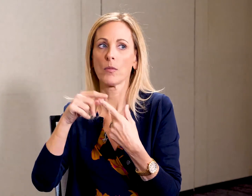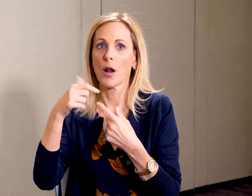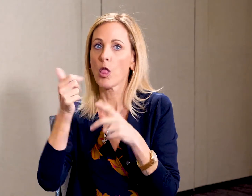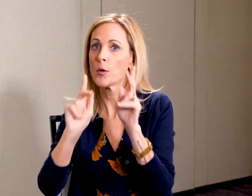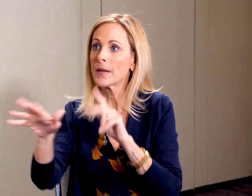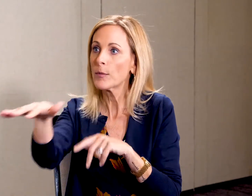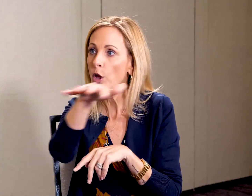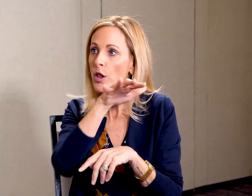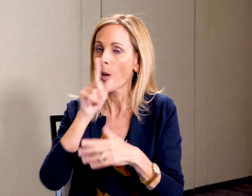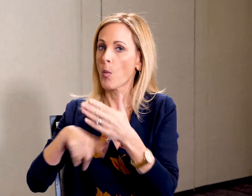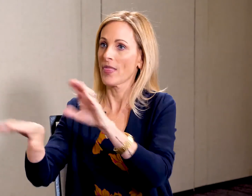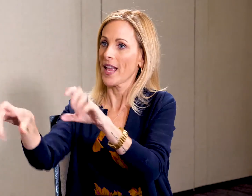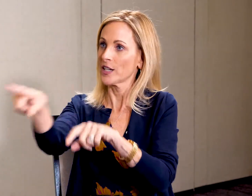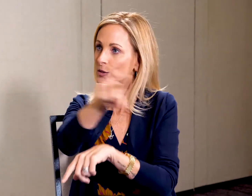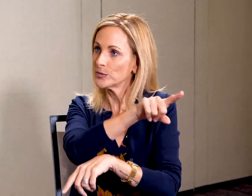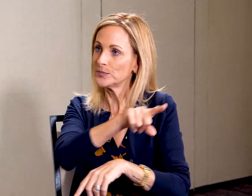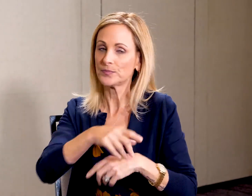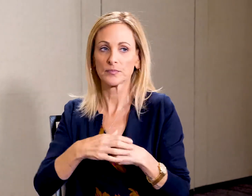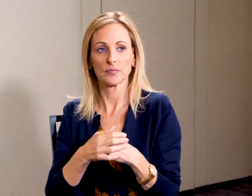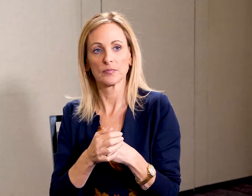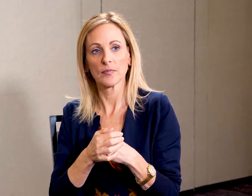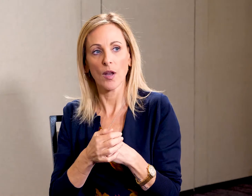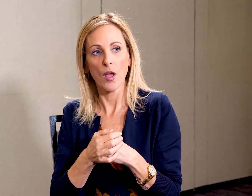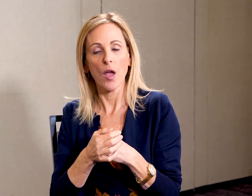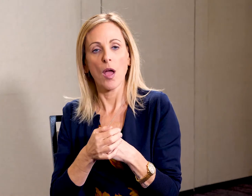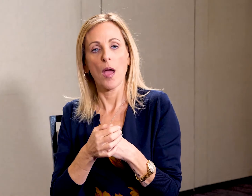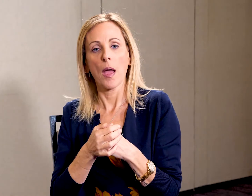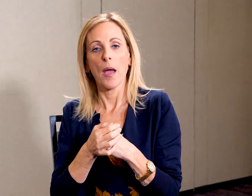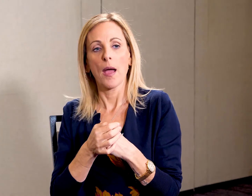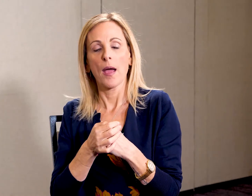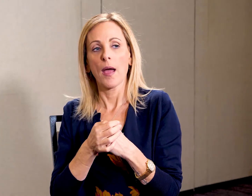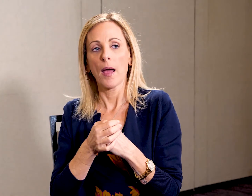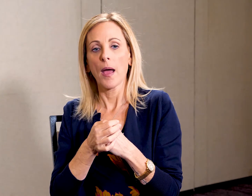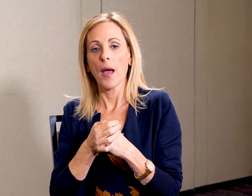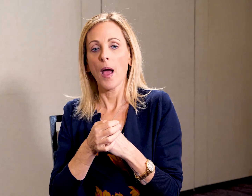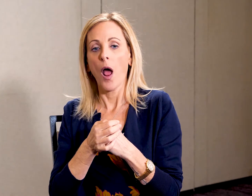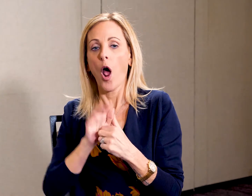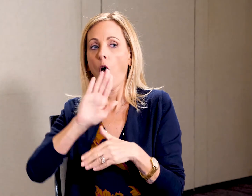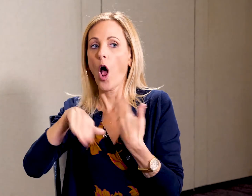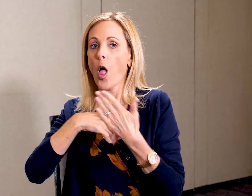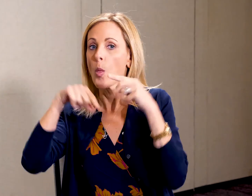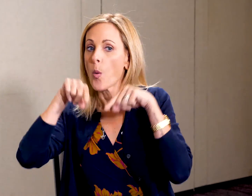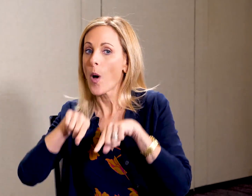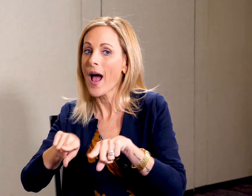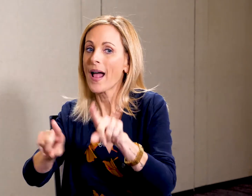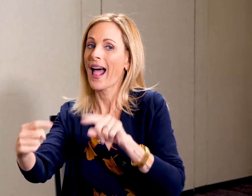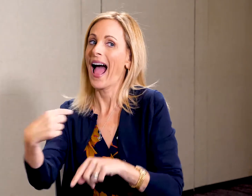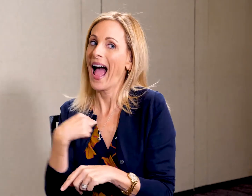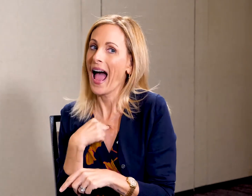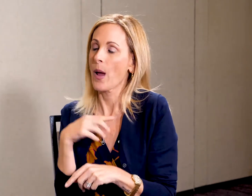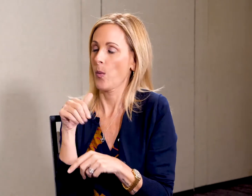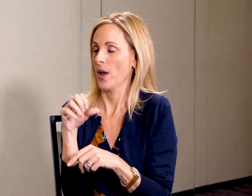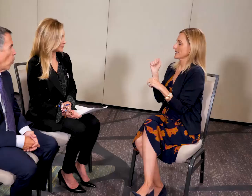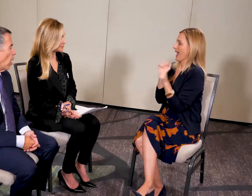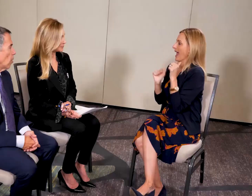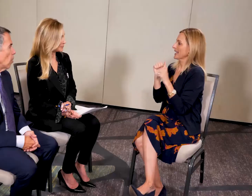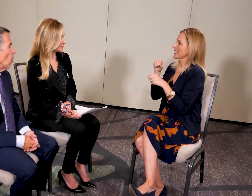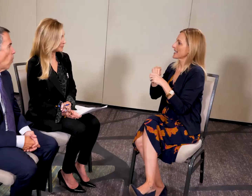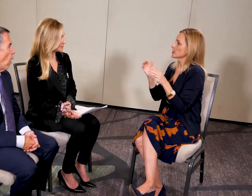me understand what everyone has a responsibility to do when it comes to inclusion. All the while